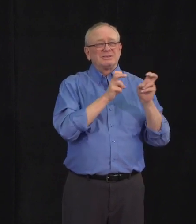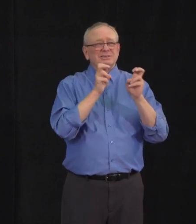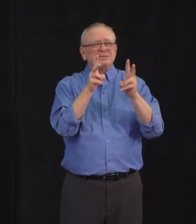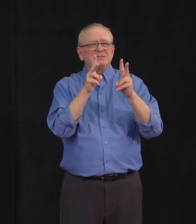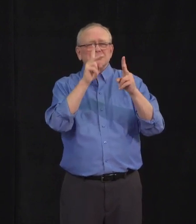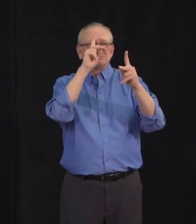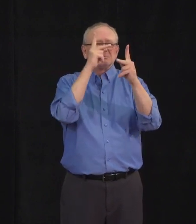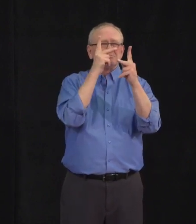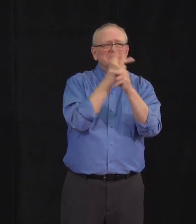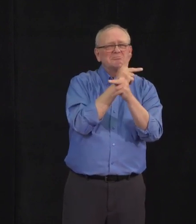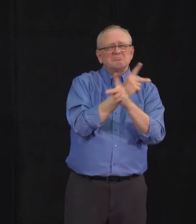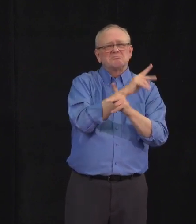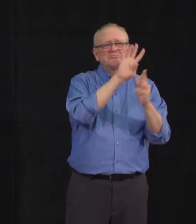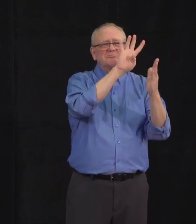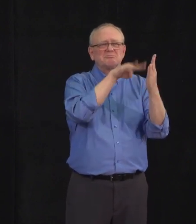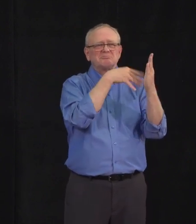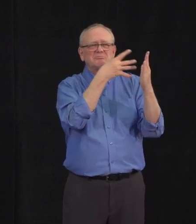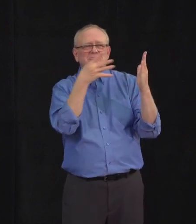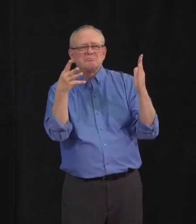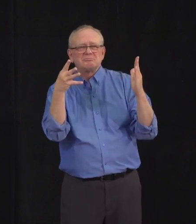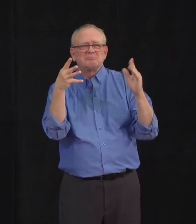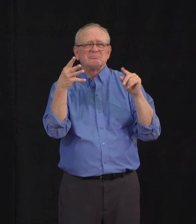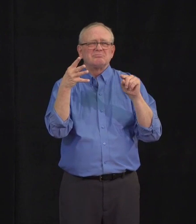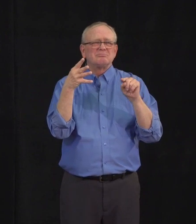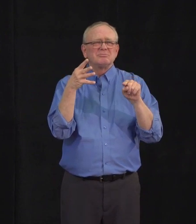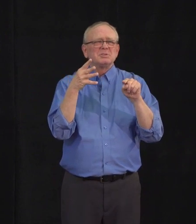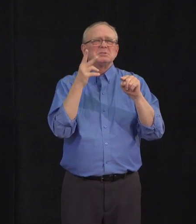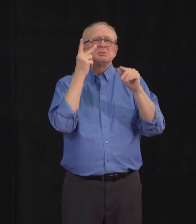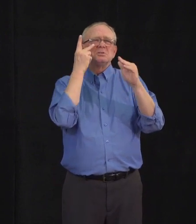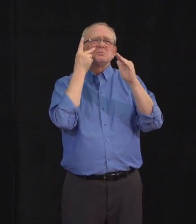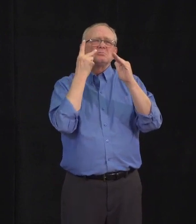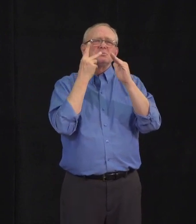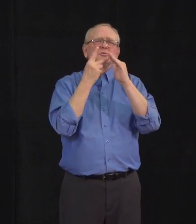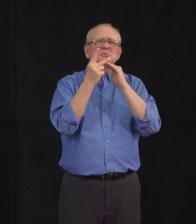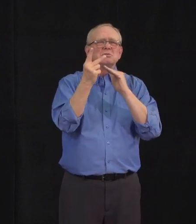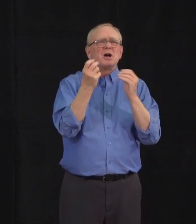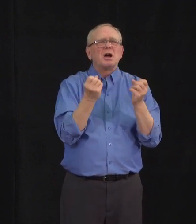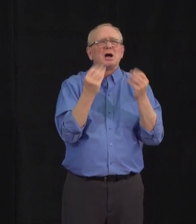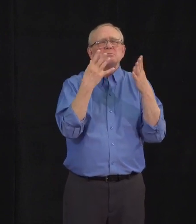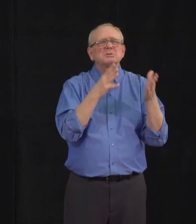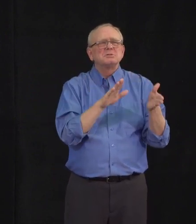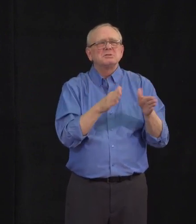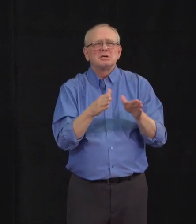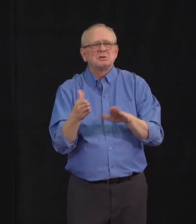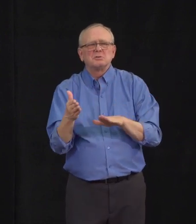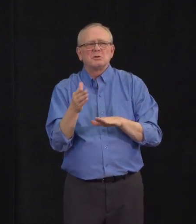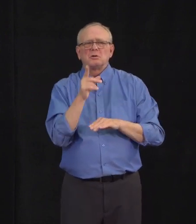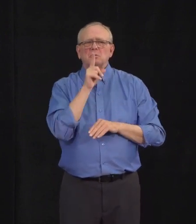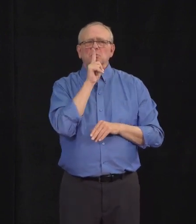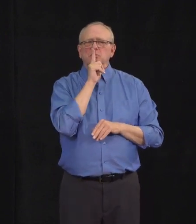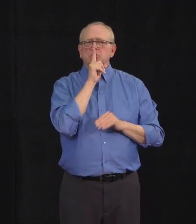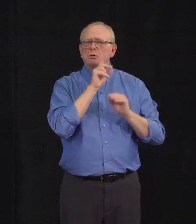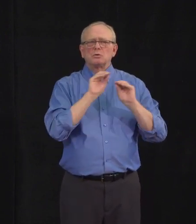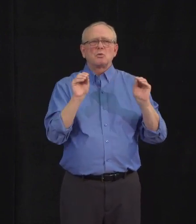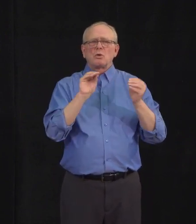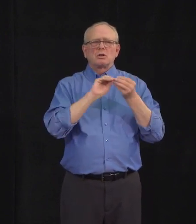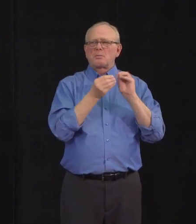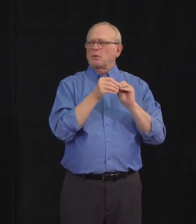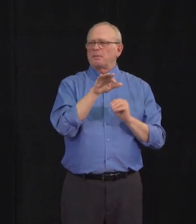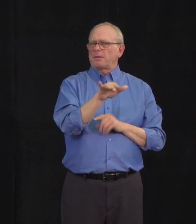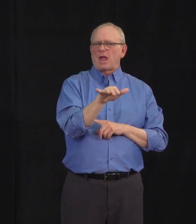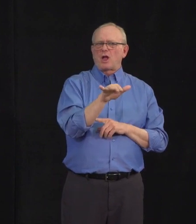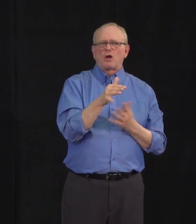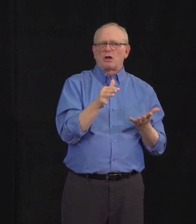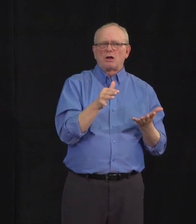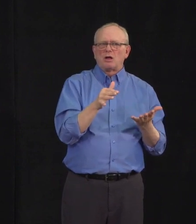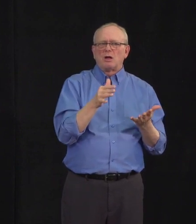deaths was not adjusted, actually was not included in the most recent modeling, and it was on April 8th. So I'm